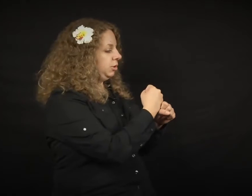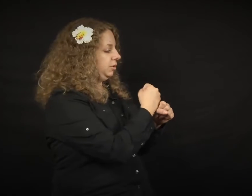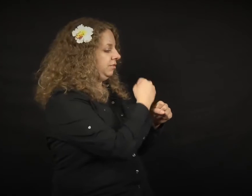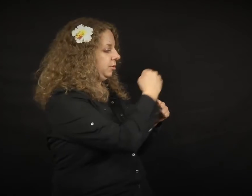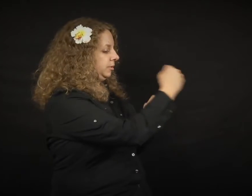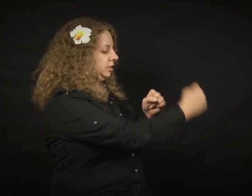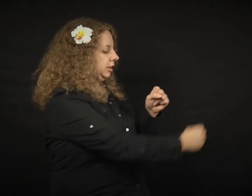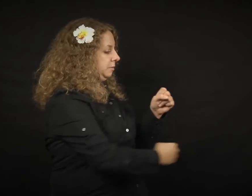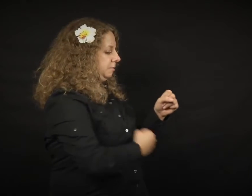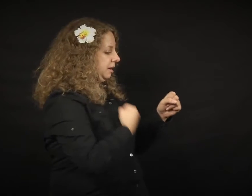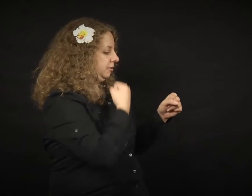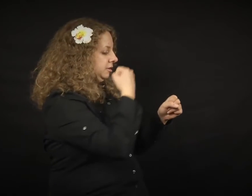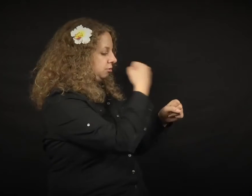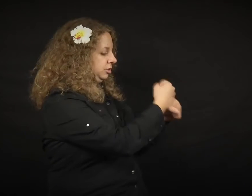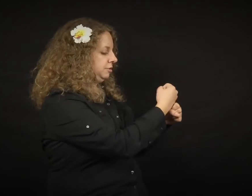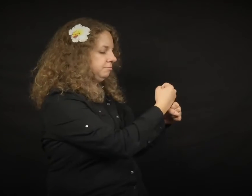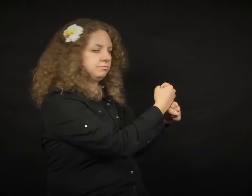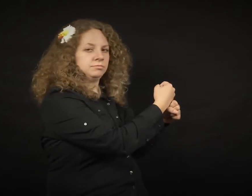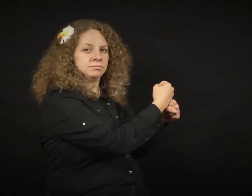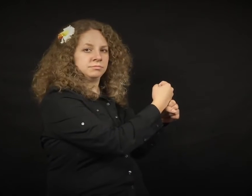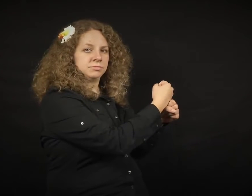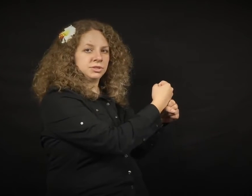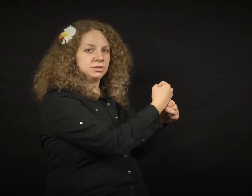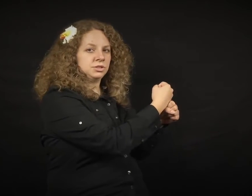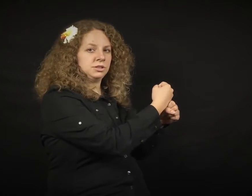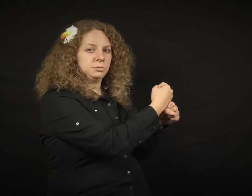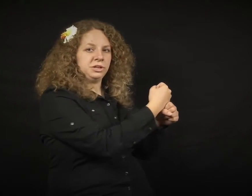Going forward and coming back around toward you to the starting point.